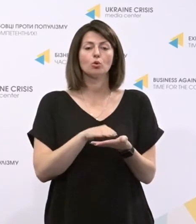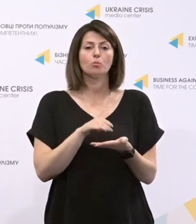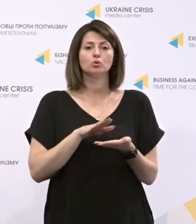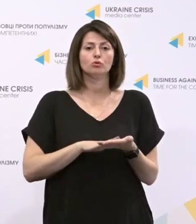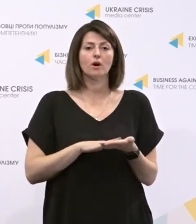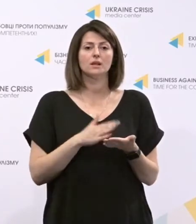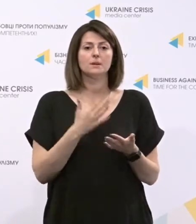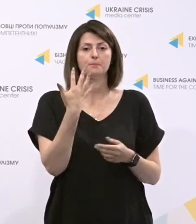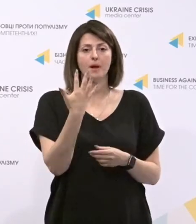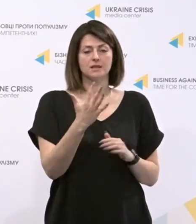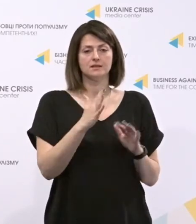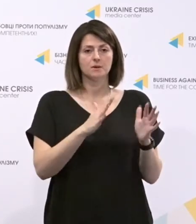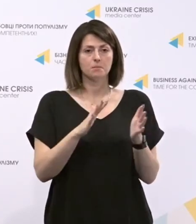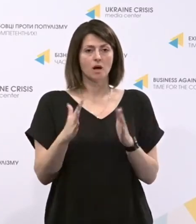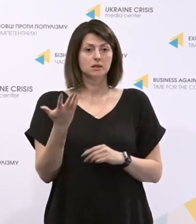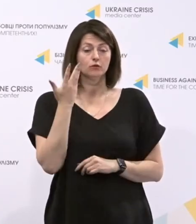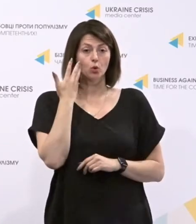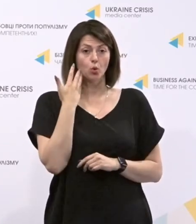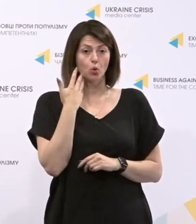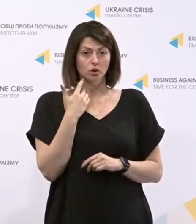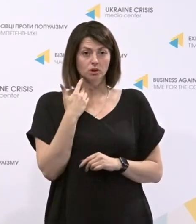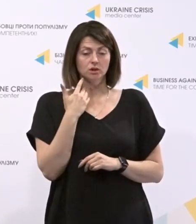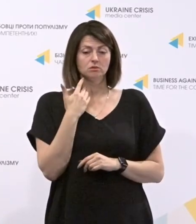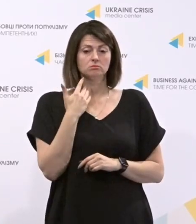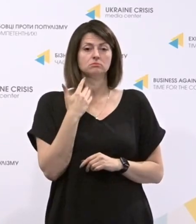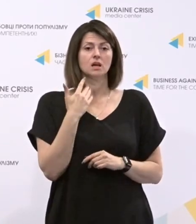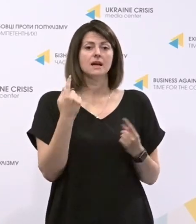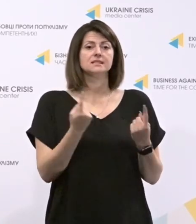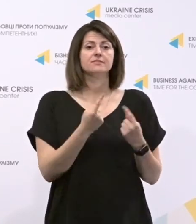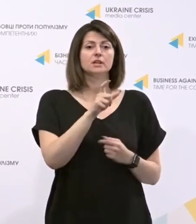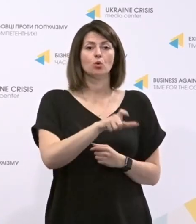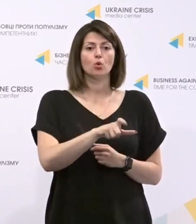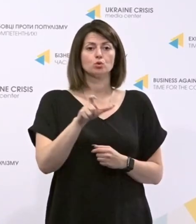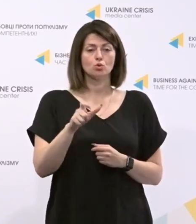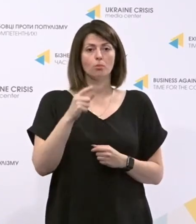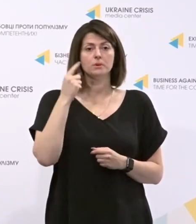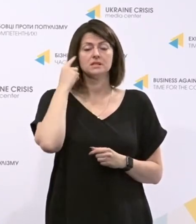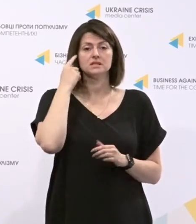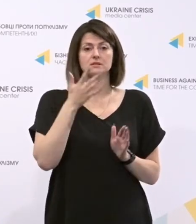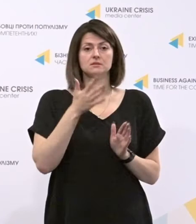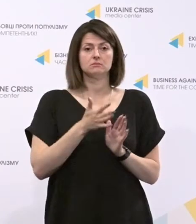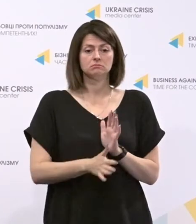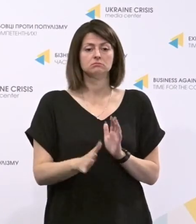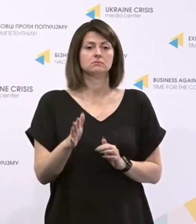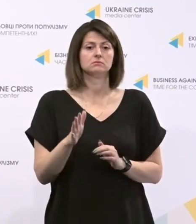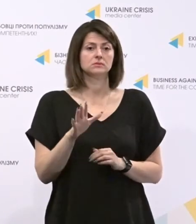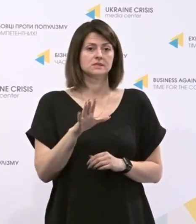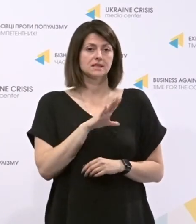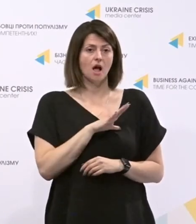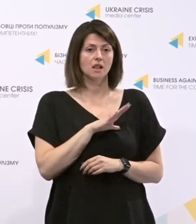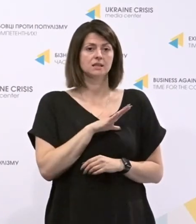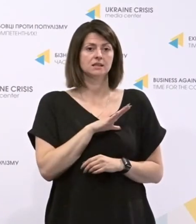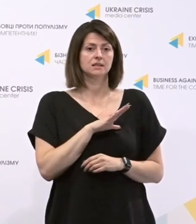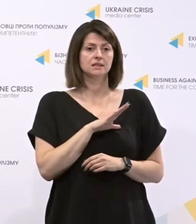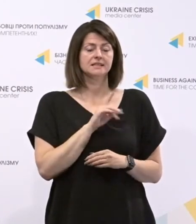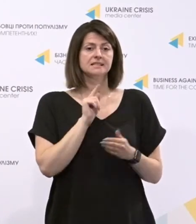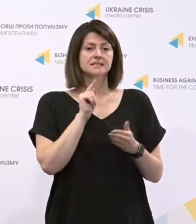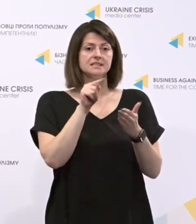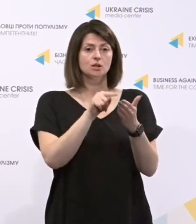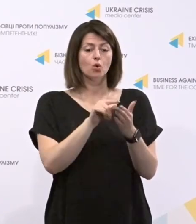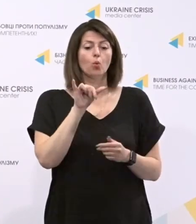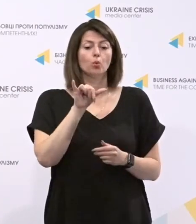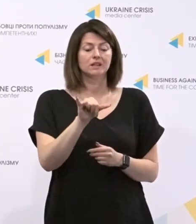civilians appear to have been intentionally targeted by small arms fire, 4 of which